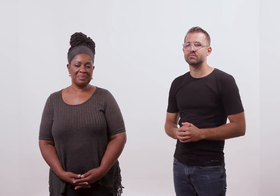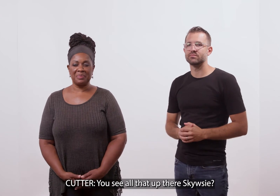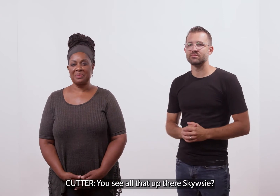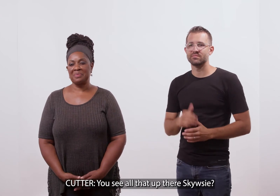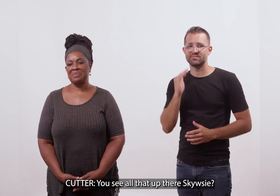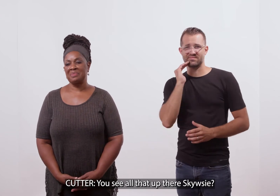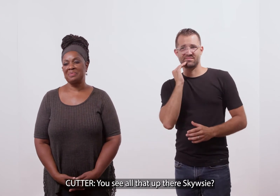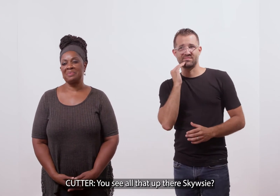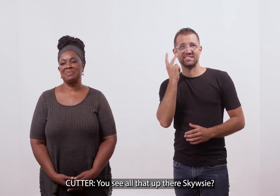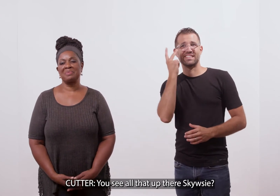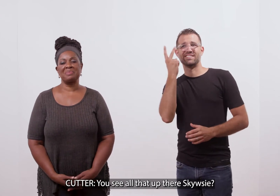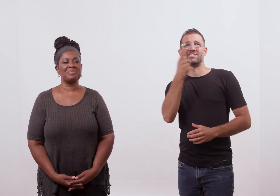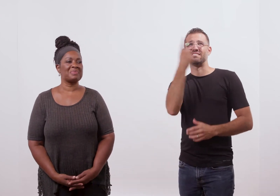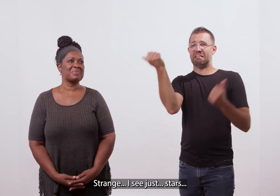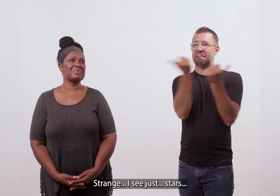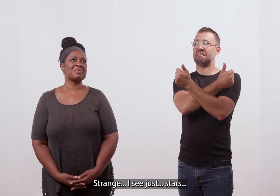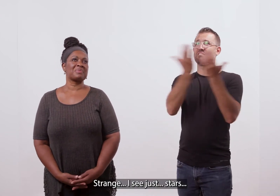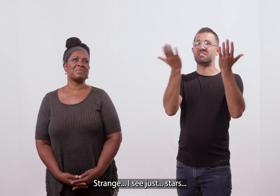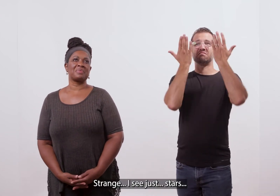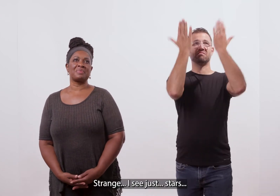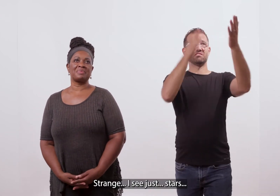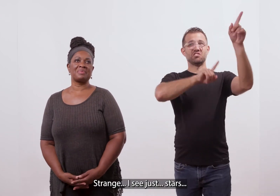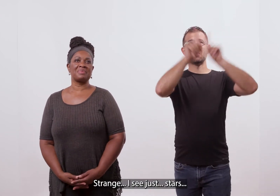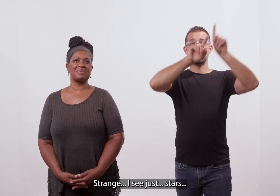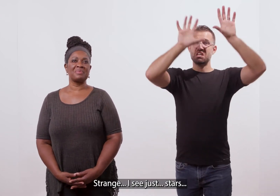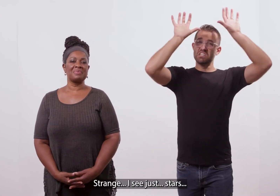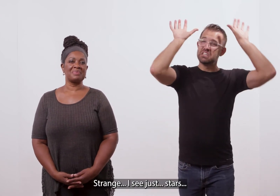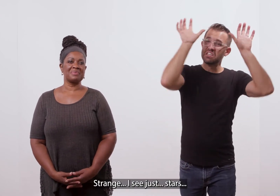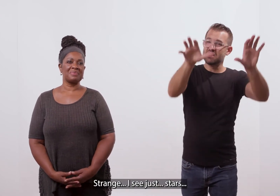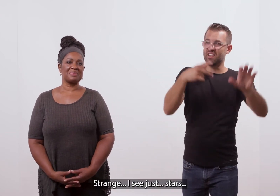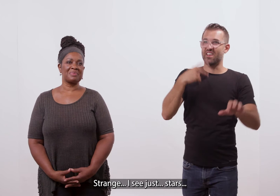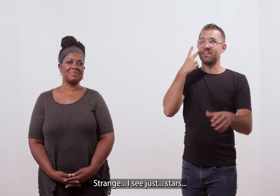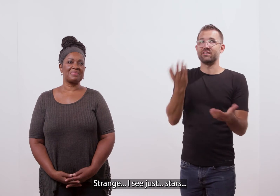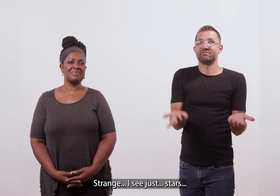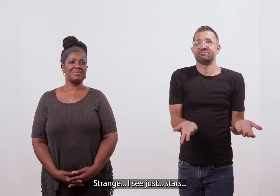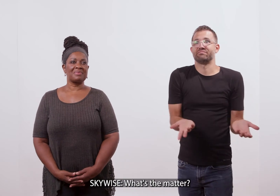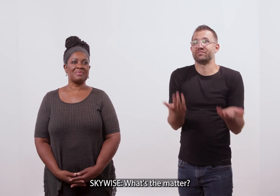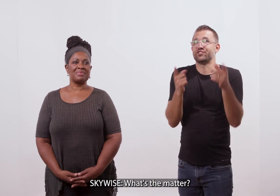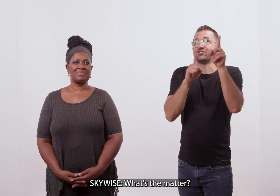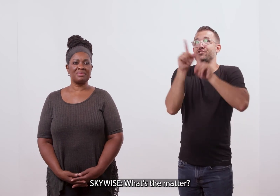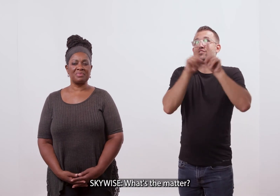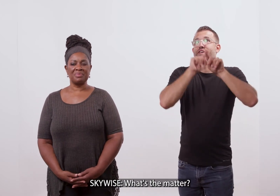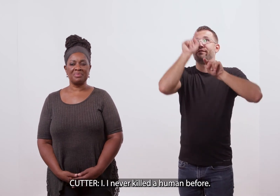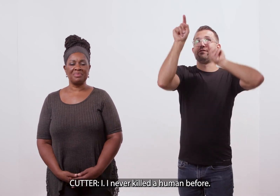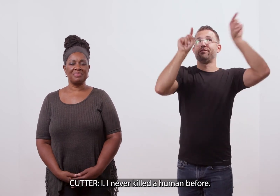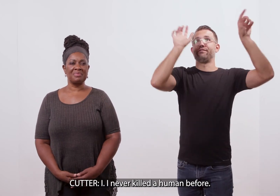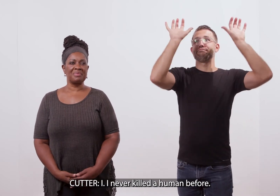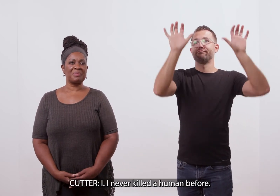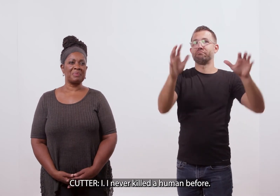You see all that up there, Skywise? Strange. I see just stars. What's the matter?